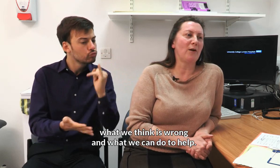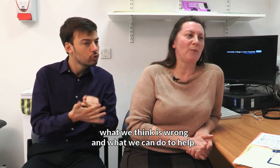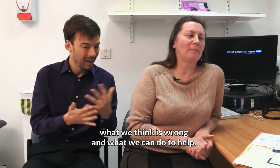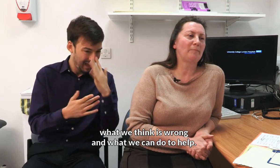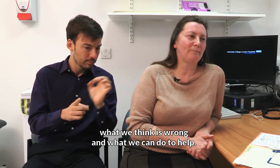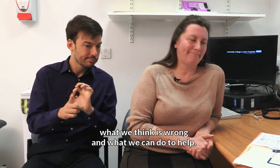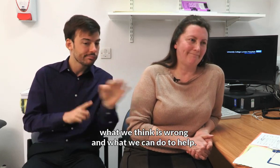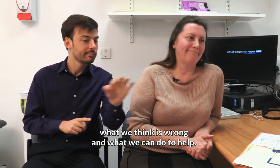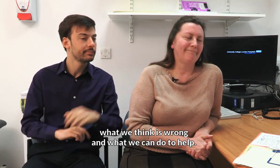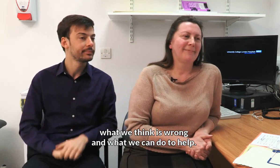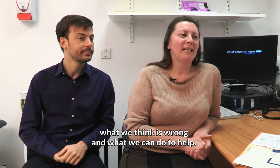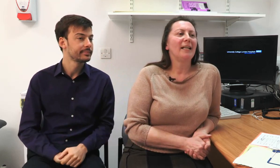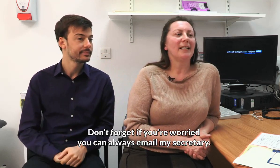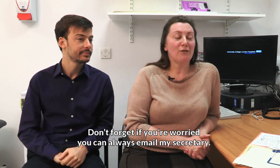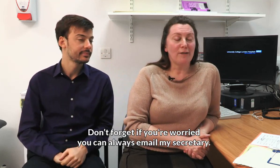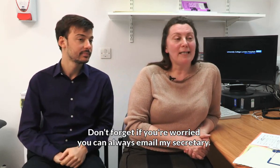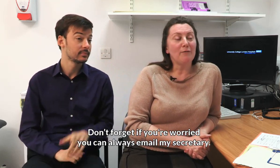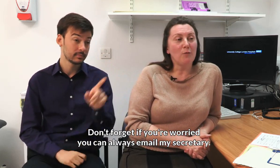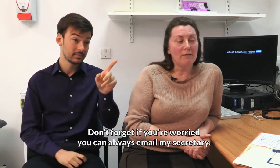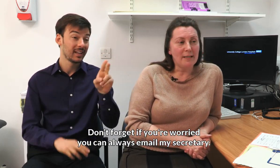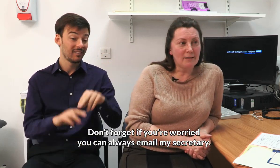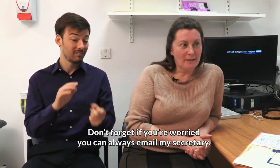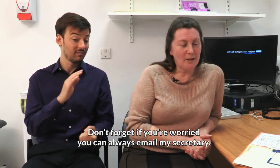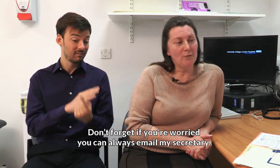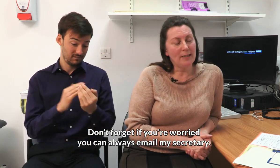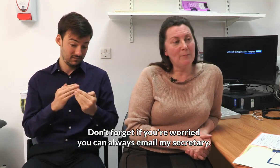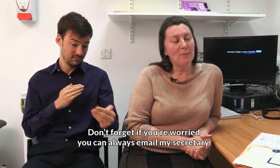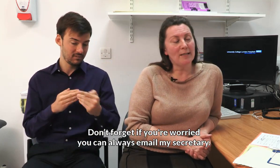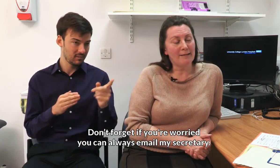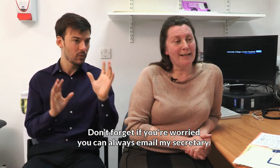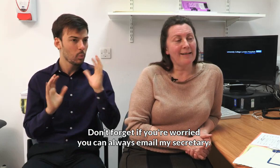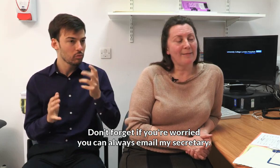help. And don't forget, if you're worried, you can always email my secretary.